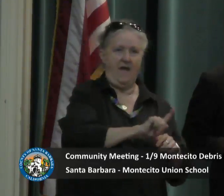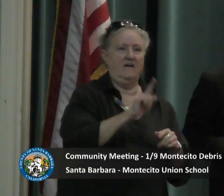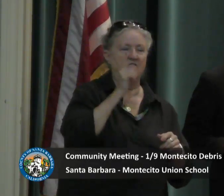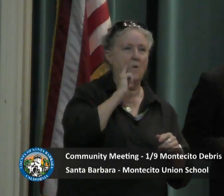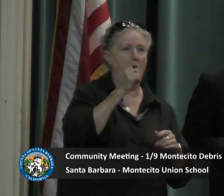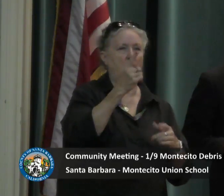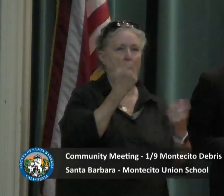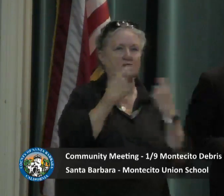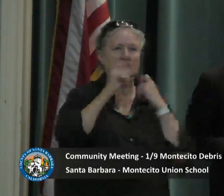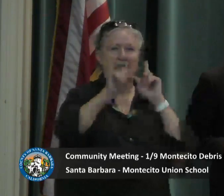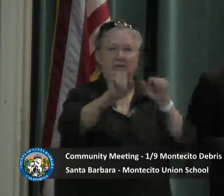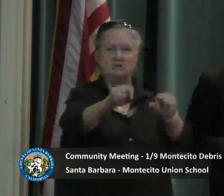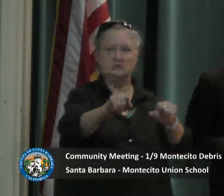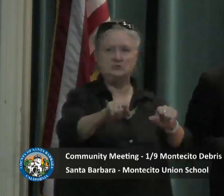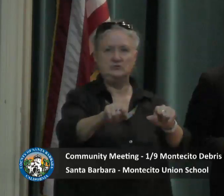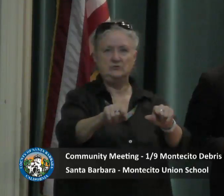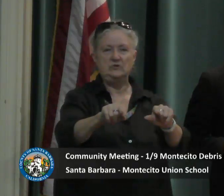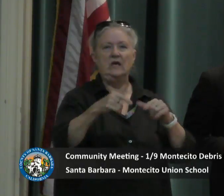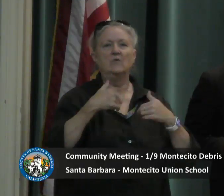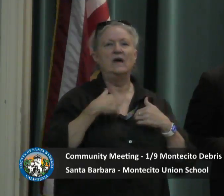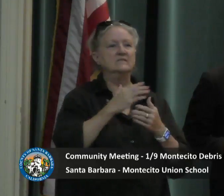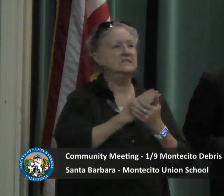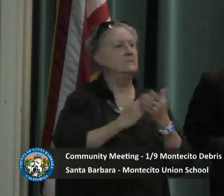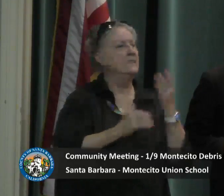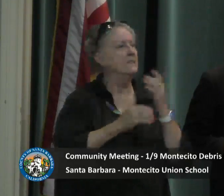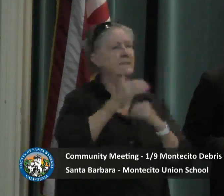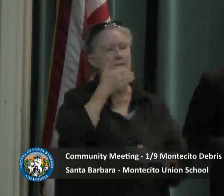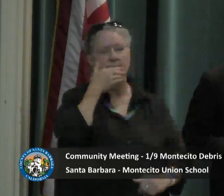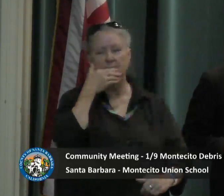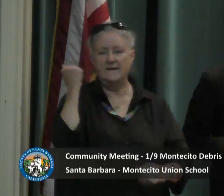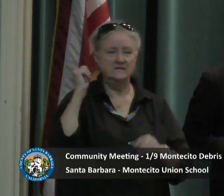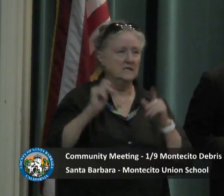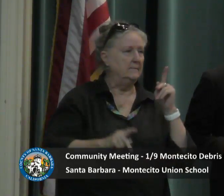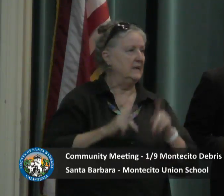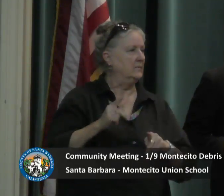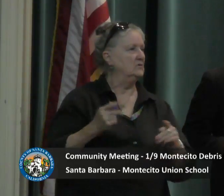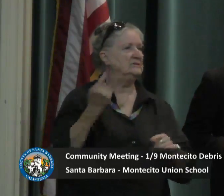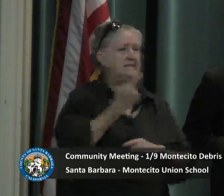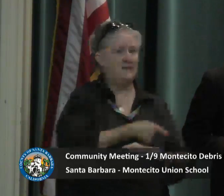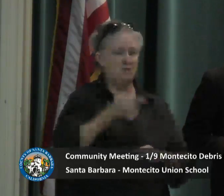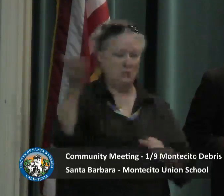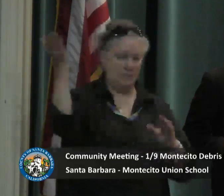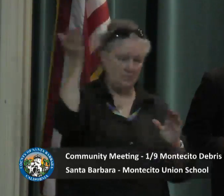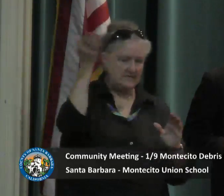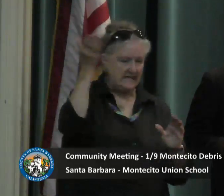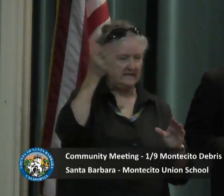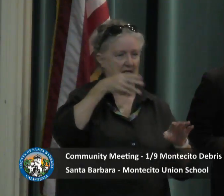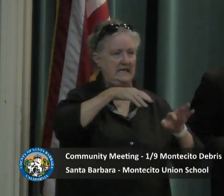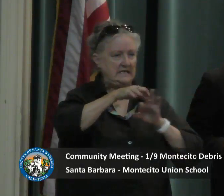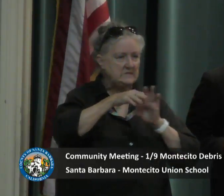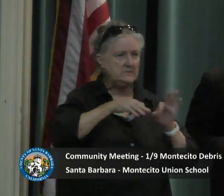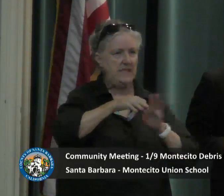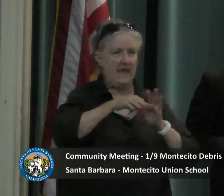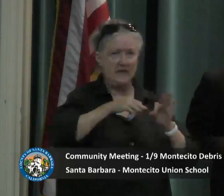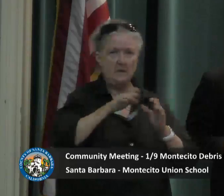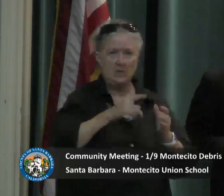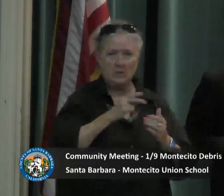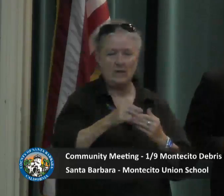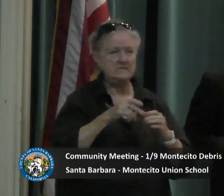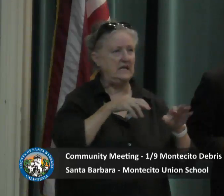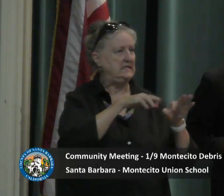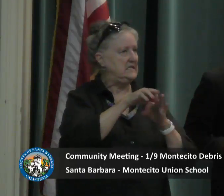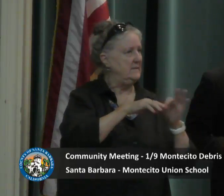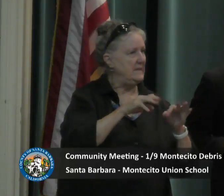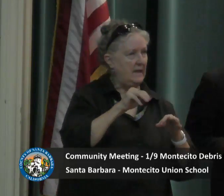Q&A, and we have some of the finest here today to present and explain those programs and explain that